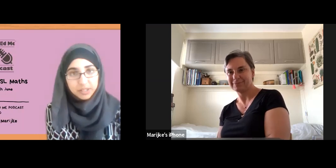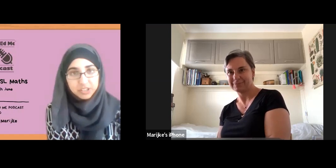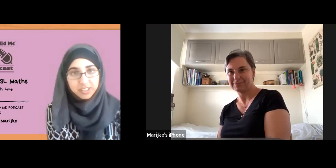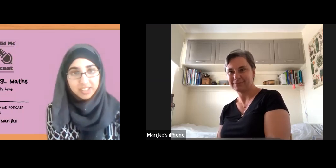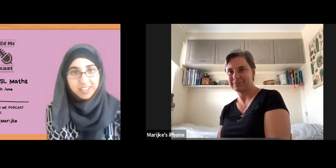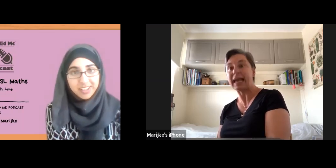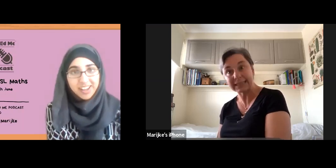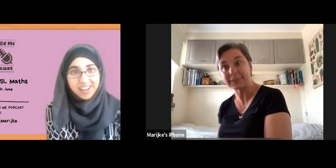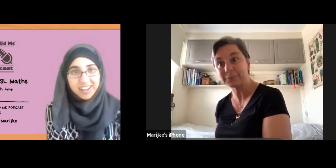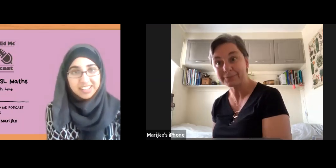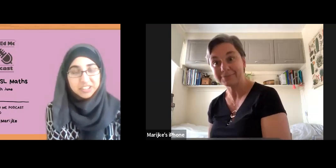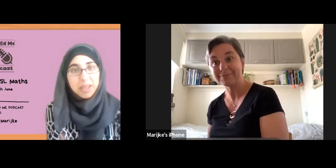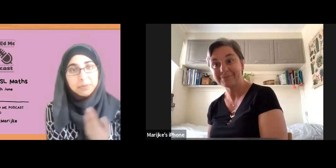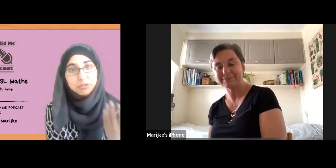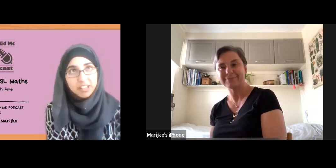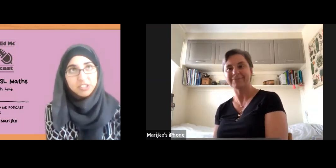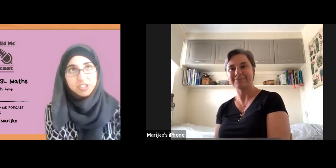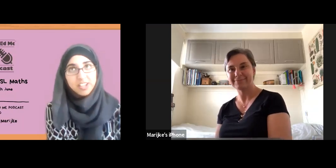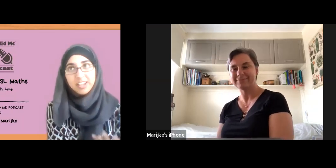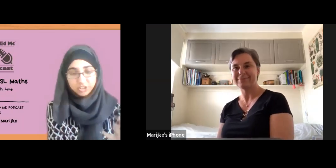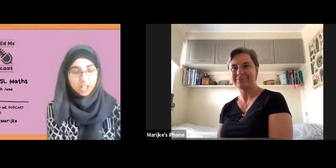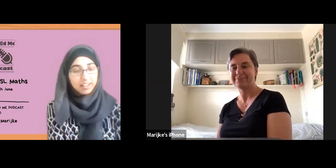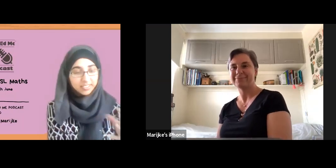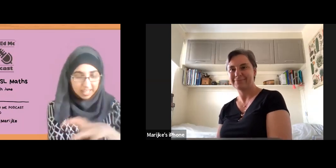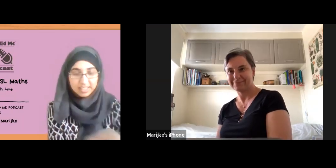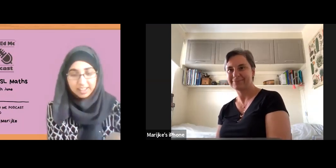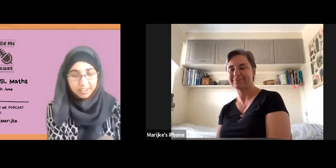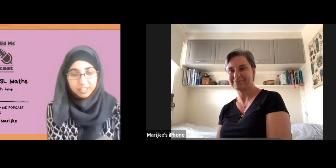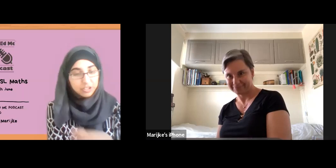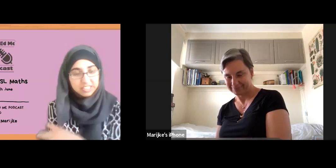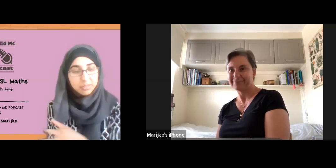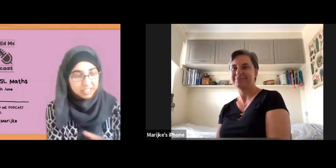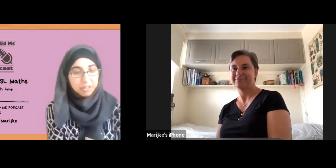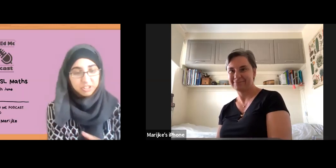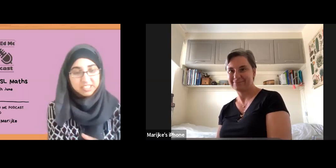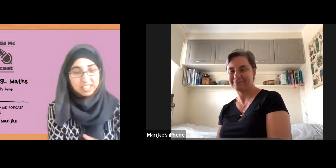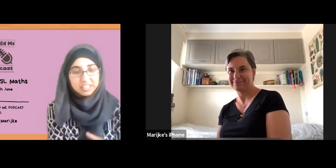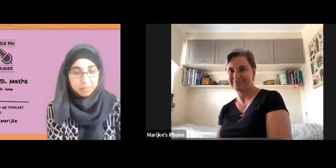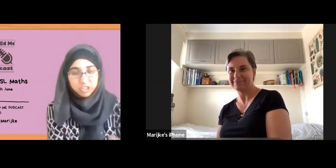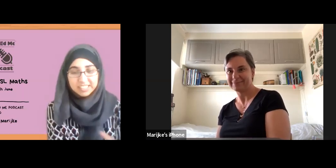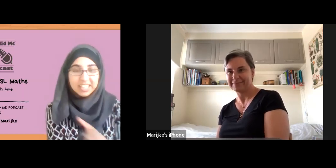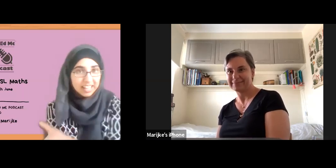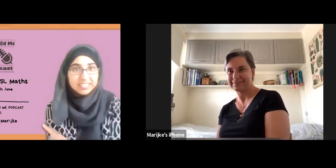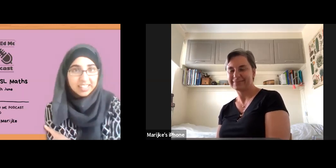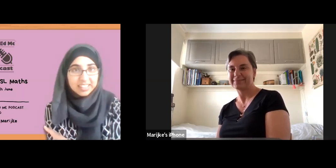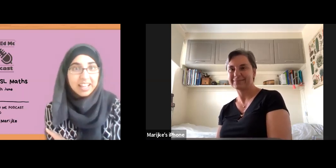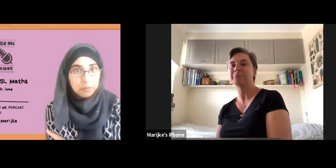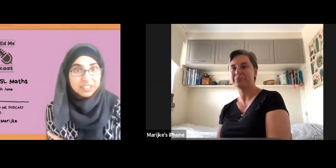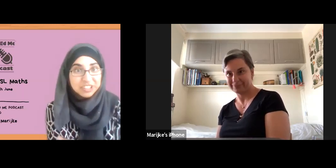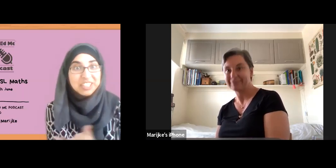language. Yes. And to be able to reach a child in that area, you need to be a specialist in the subject and in the language to be